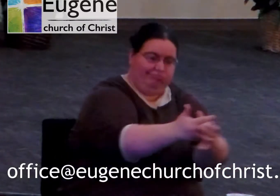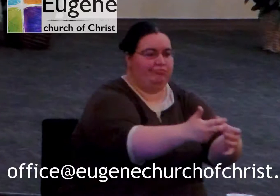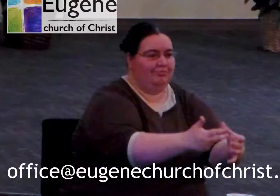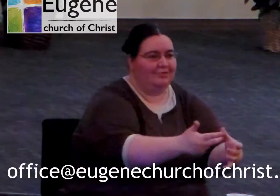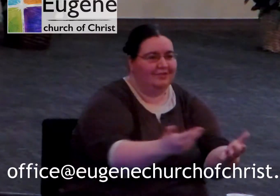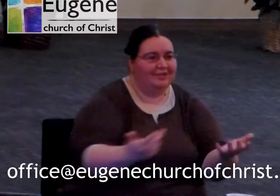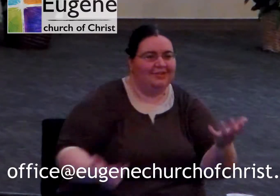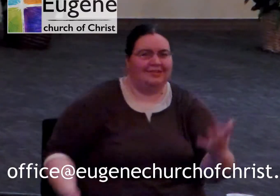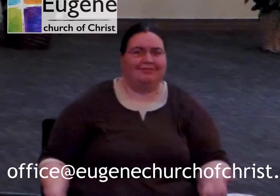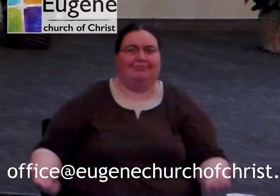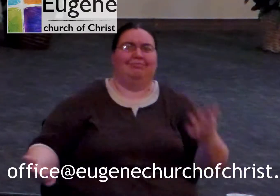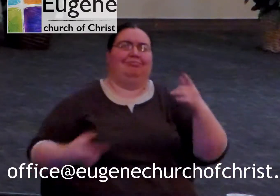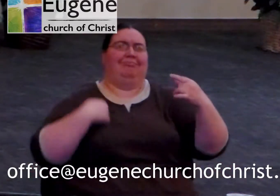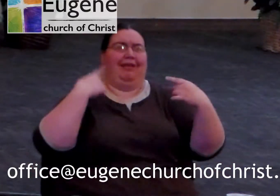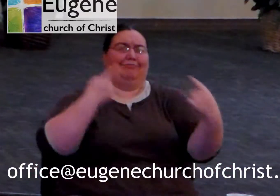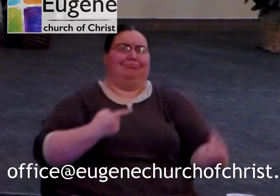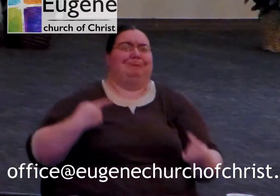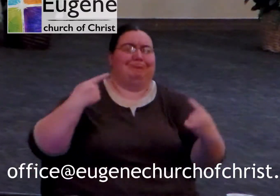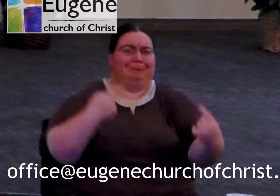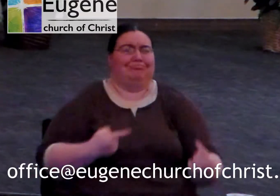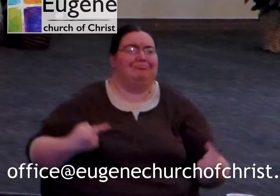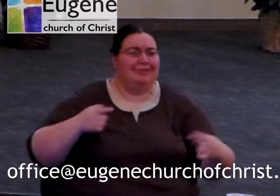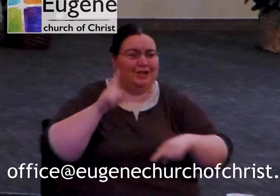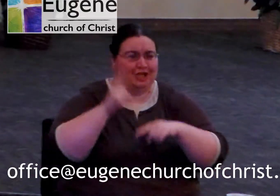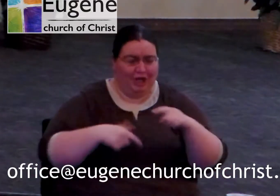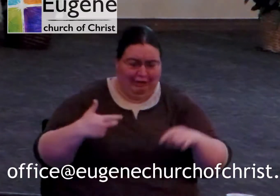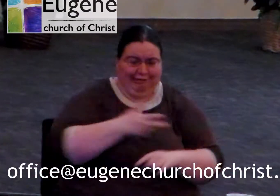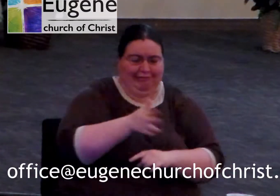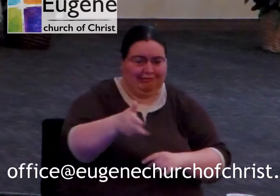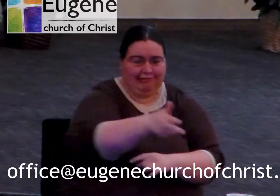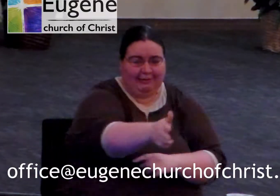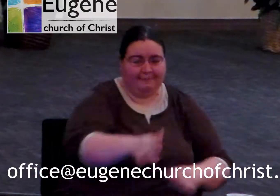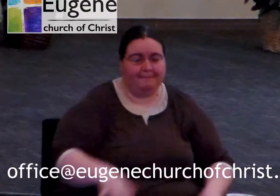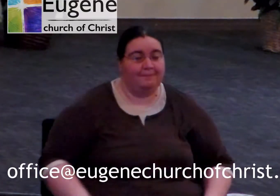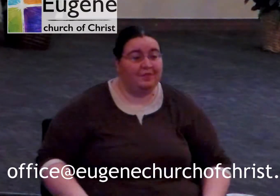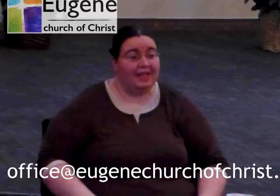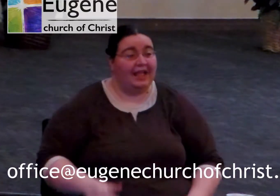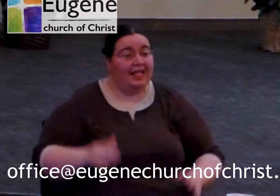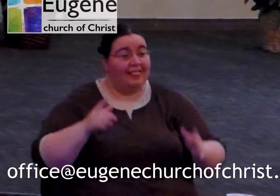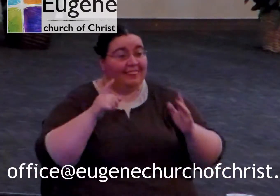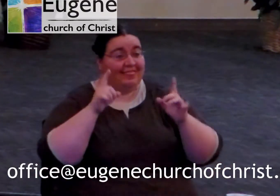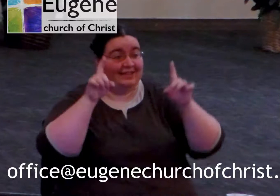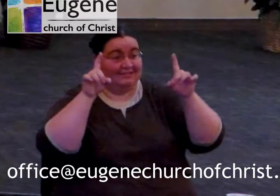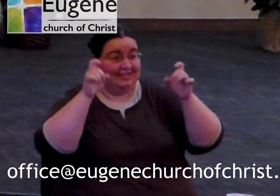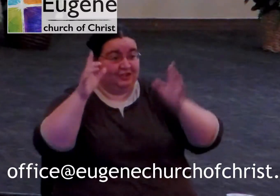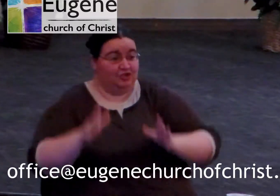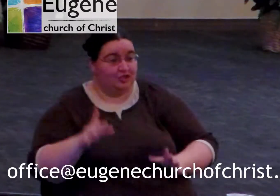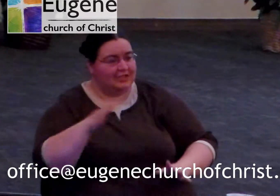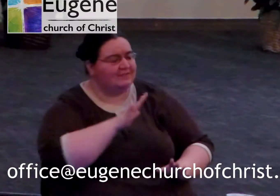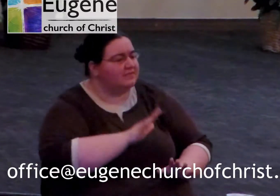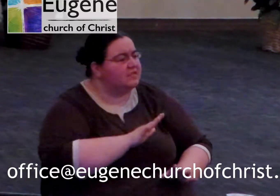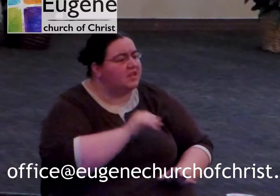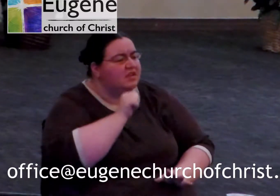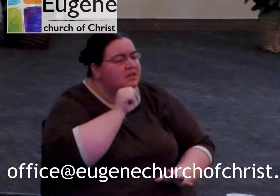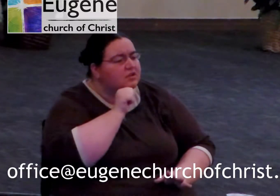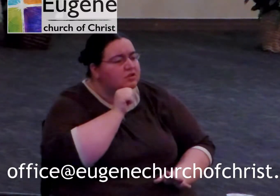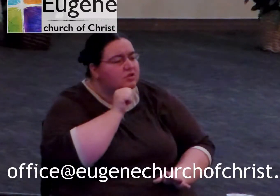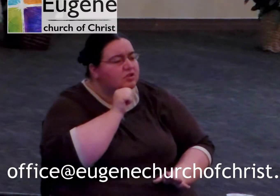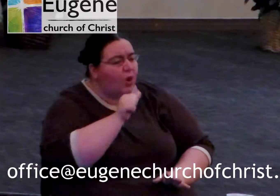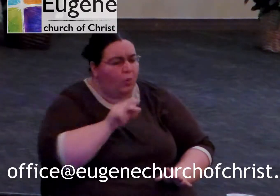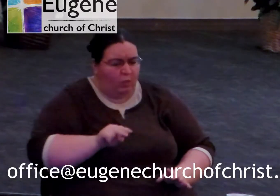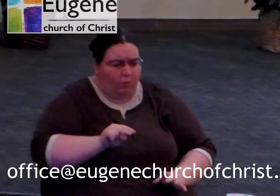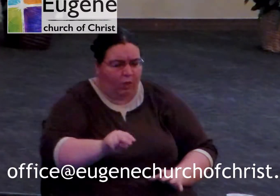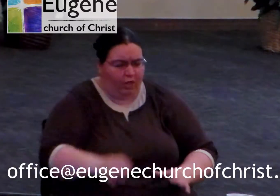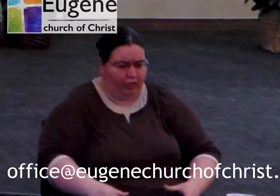guy helping do the test, he said, I don't want you to look at the cones. I want you to look at me at the end of the cones. And Reggie said, well,